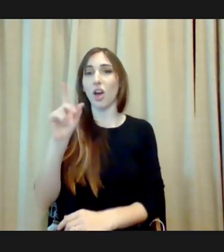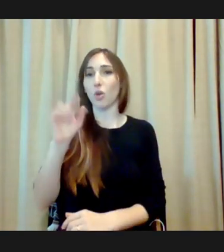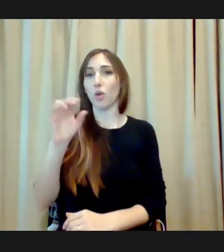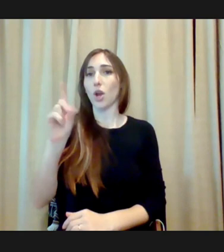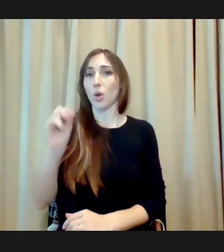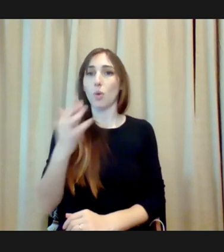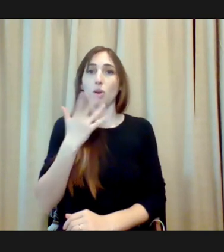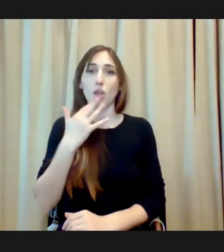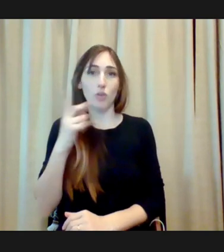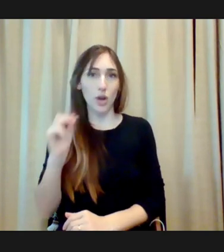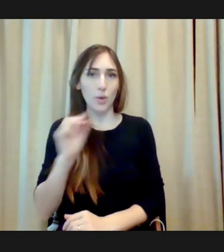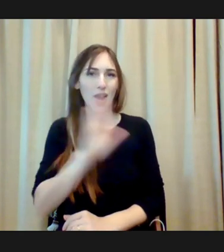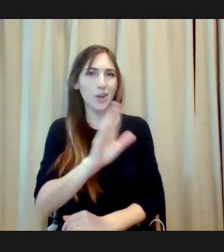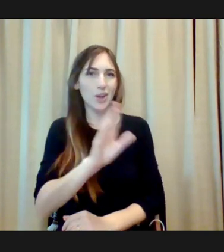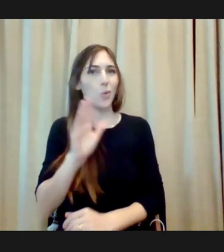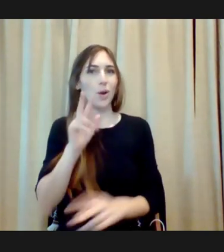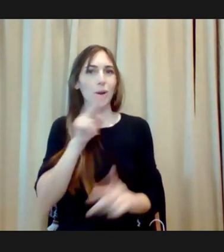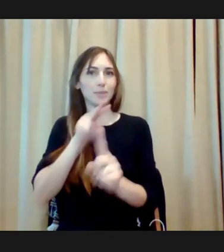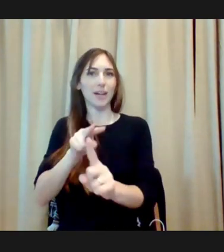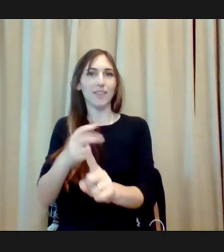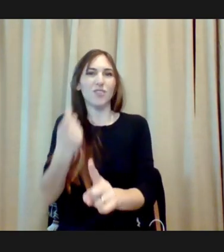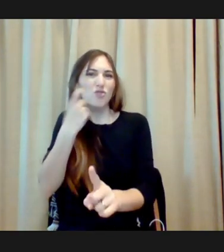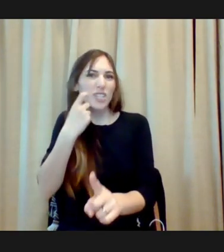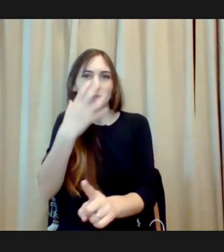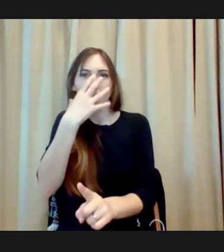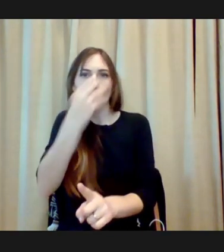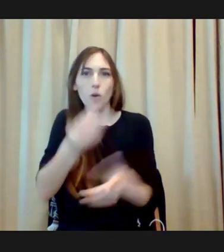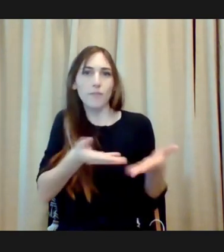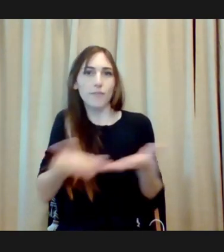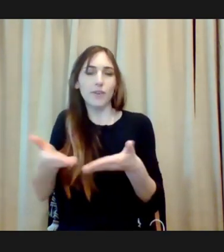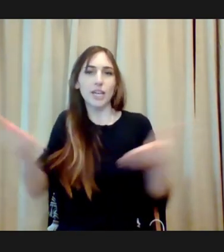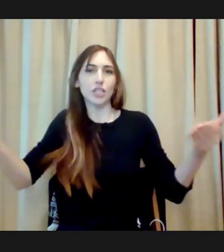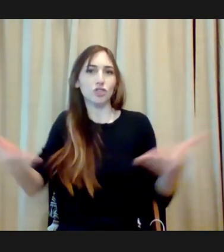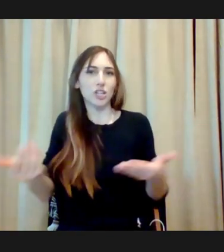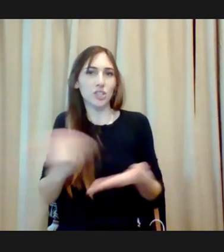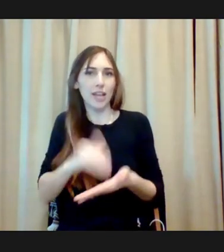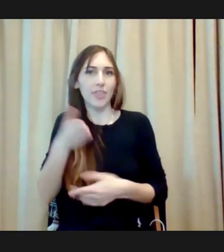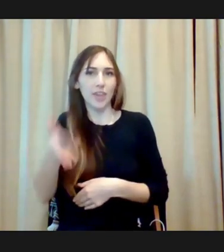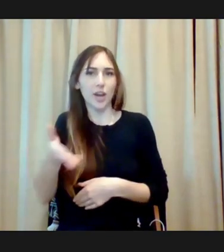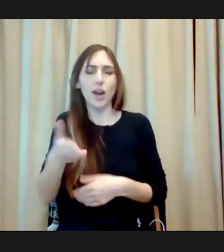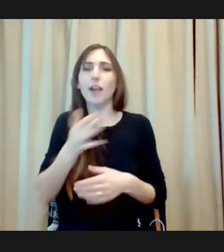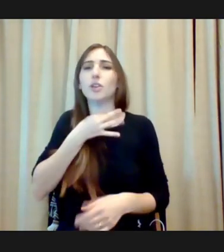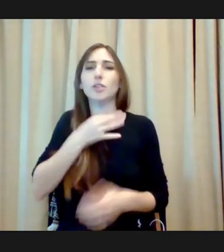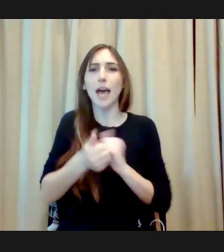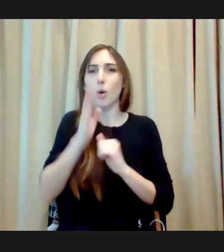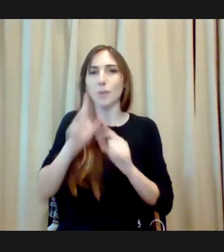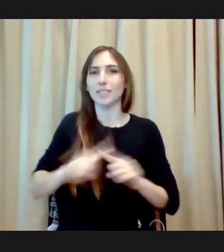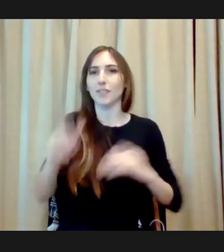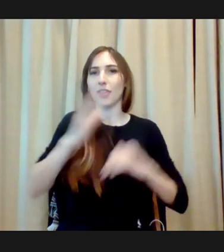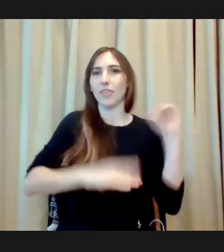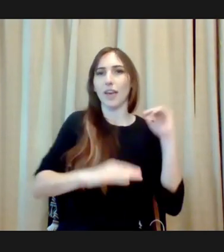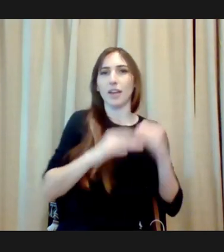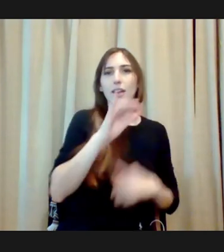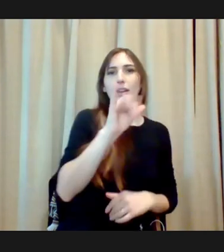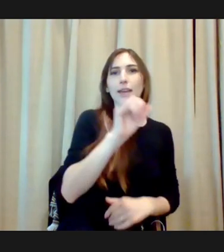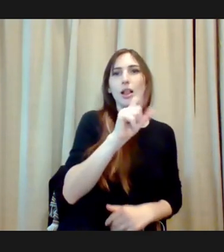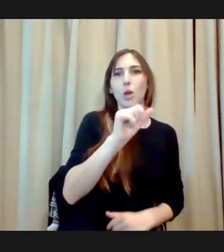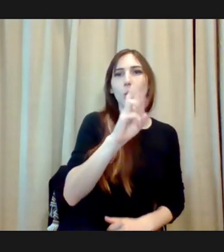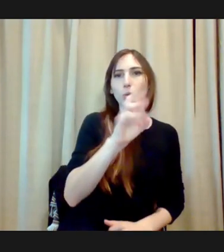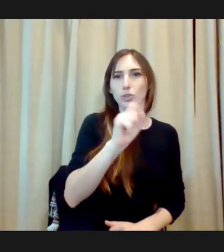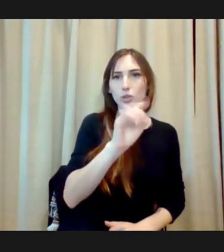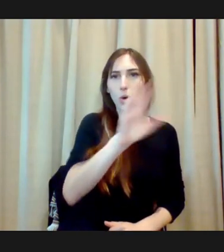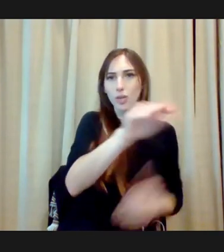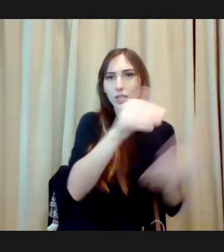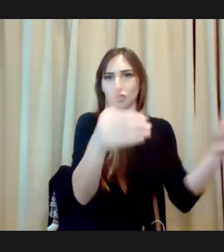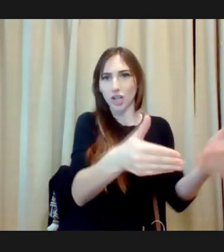recent wolf reintroduction there. And how will things be different from Yellowstone's reintroduction, and where will those wolves come from? And I know that